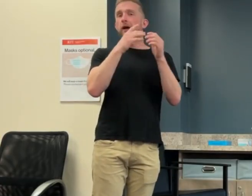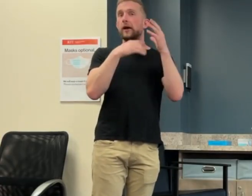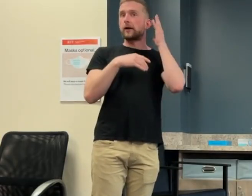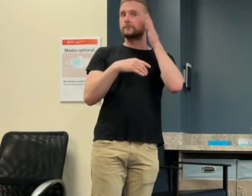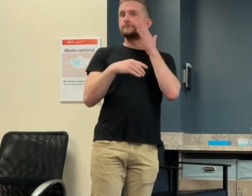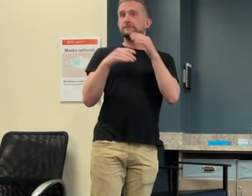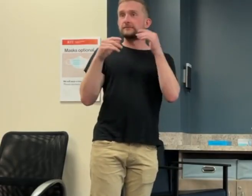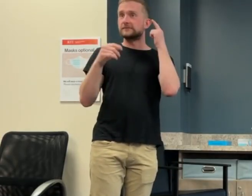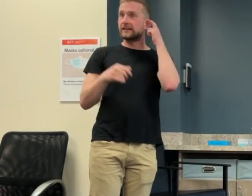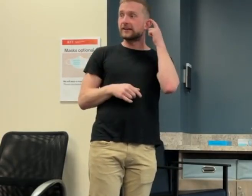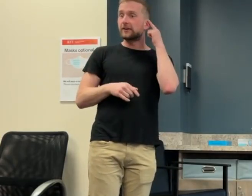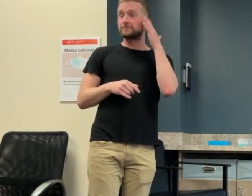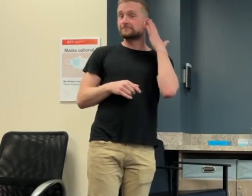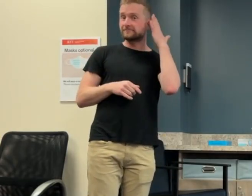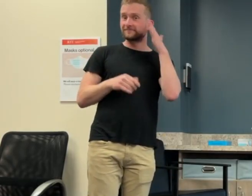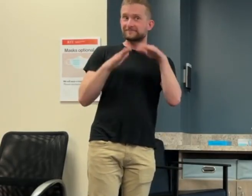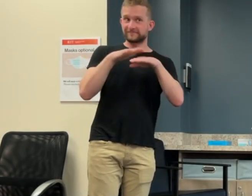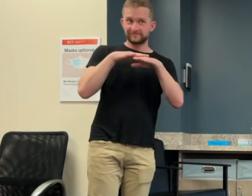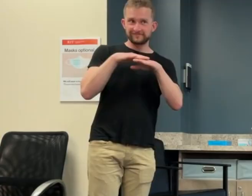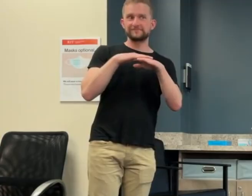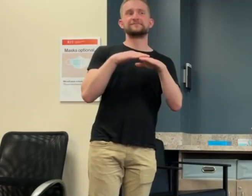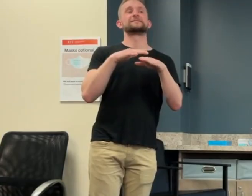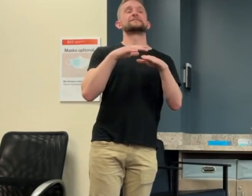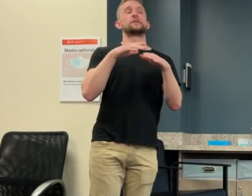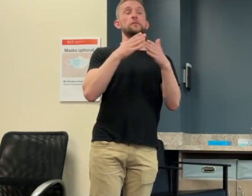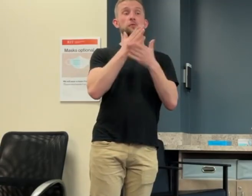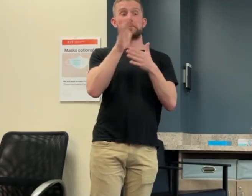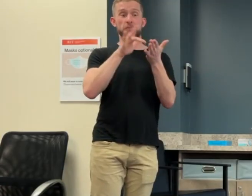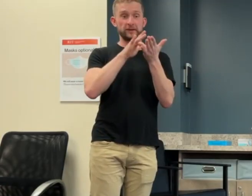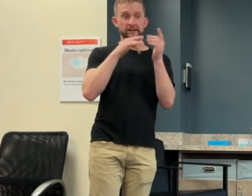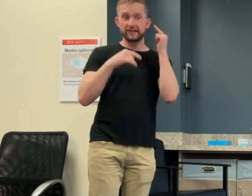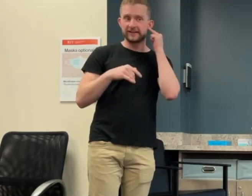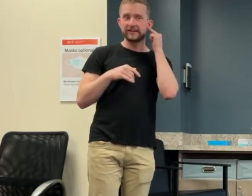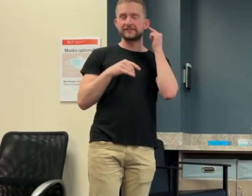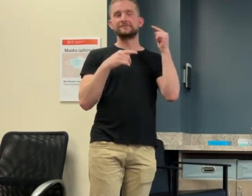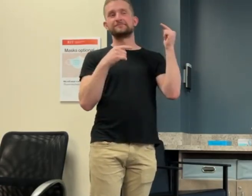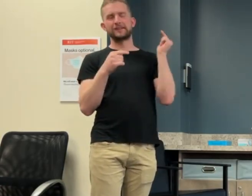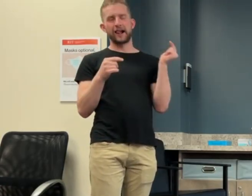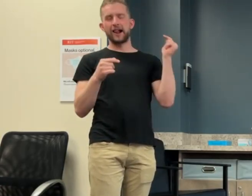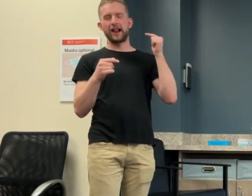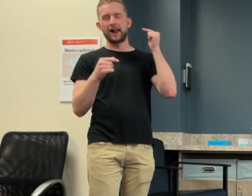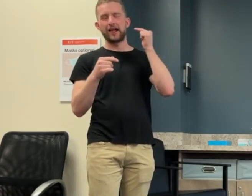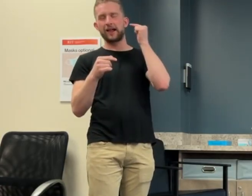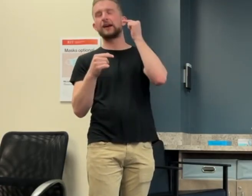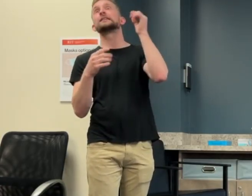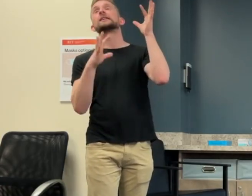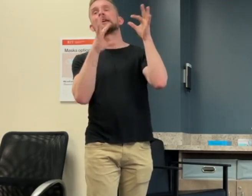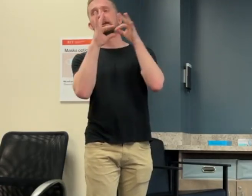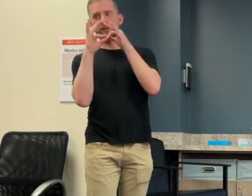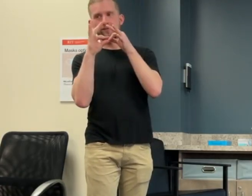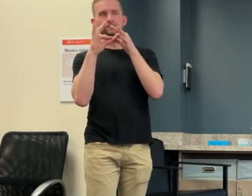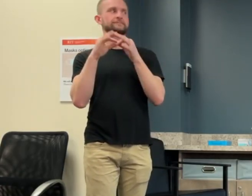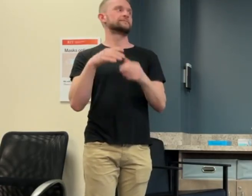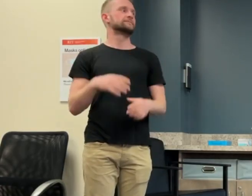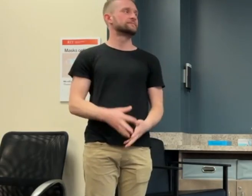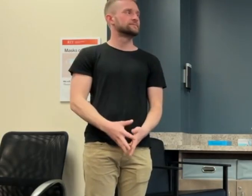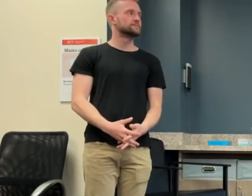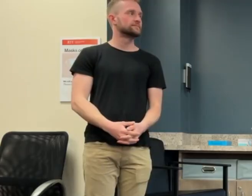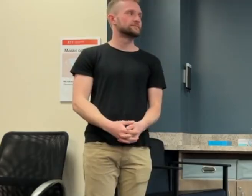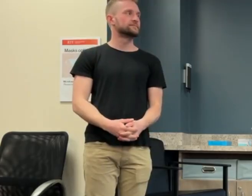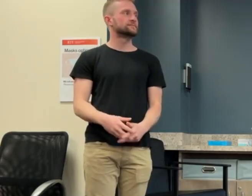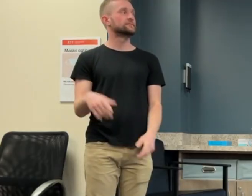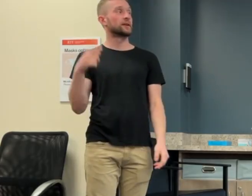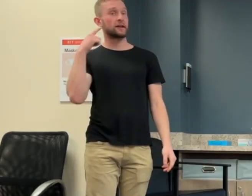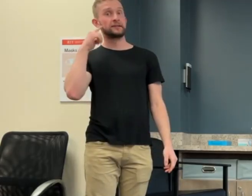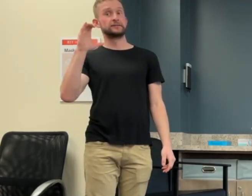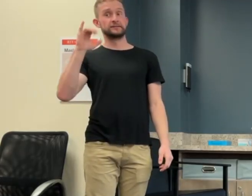go through the middle ear before getting to the inner ear and then going up to the brain. Versus a cochlear implant is directly implanted into